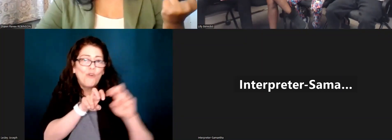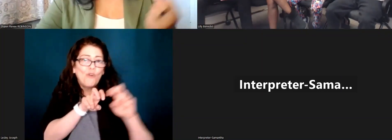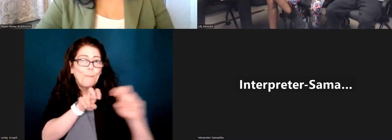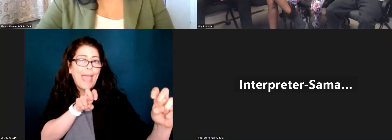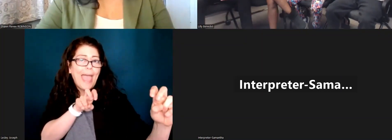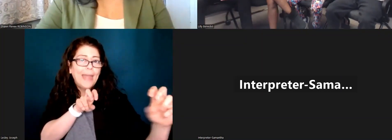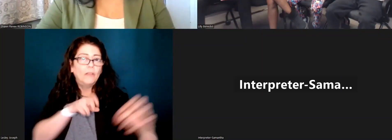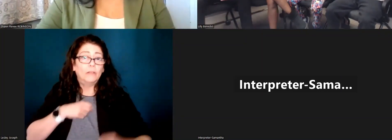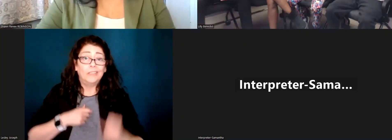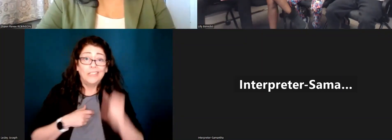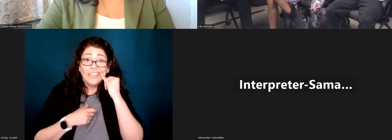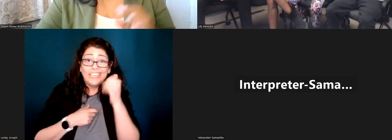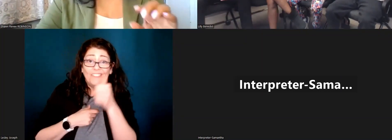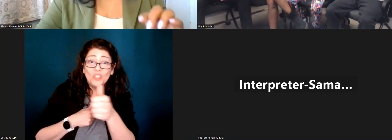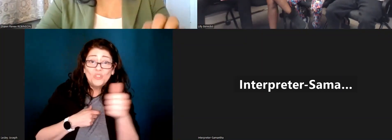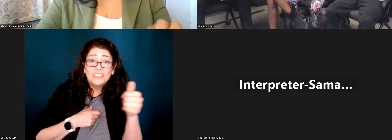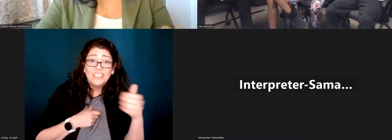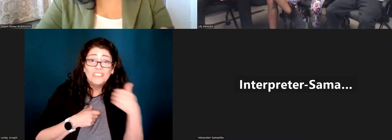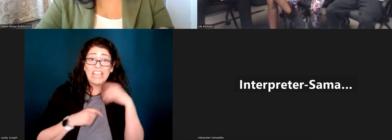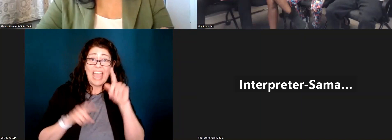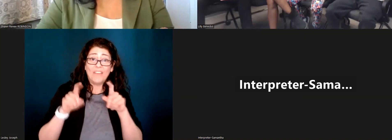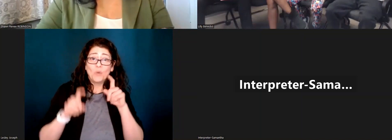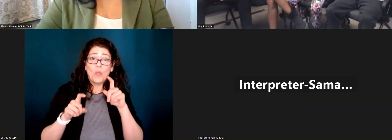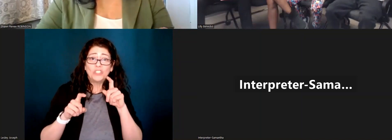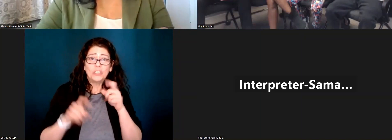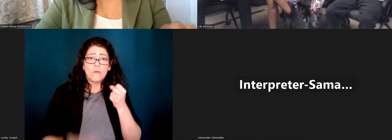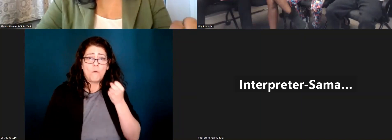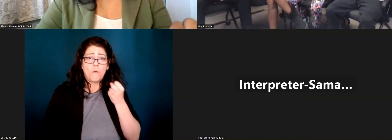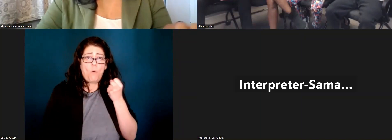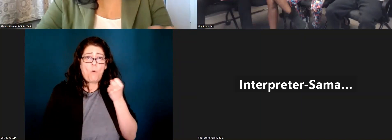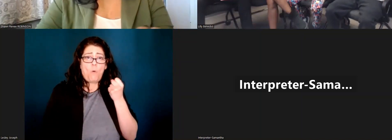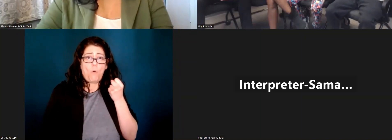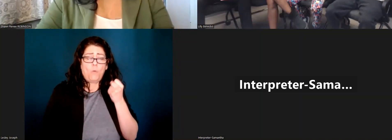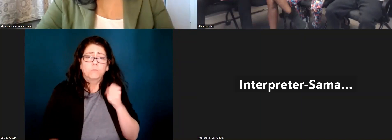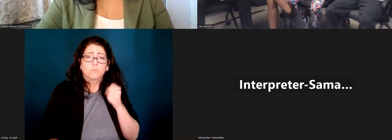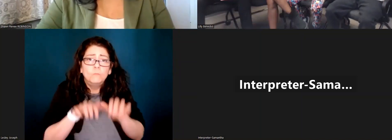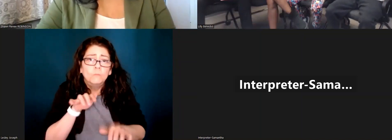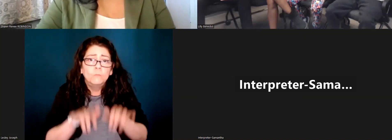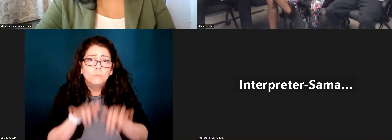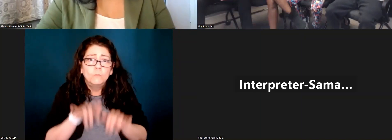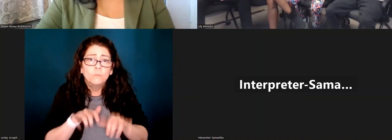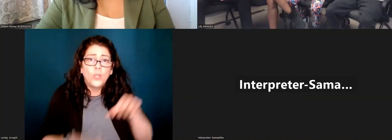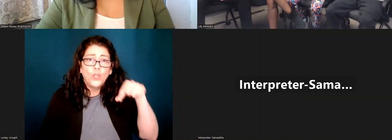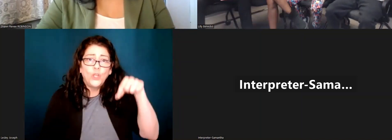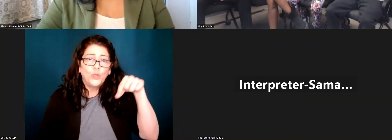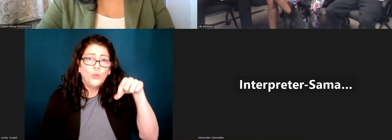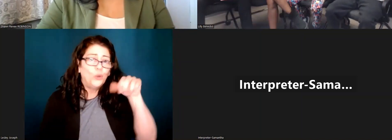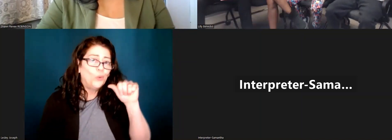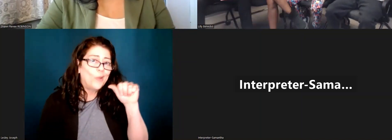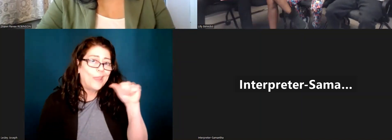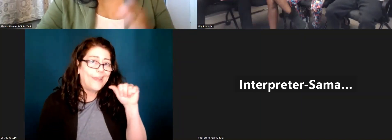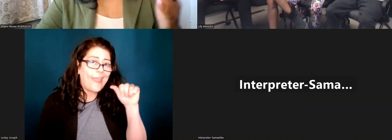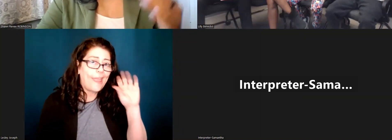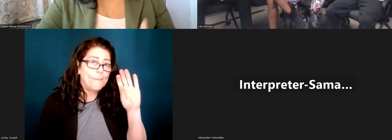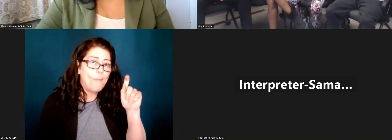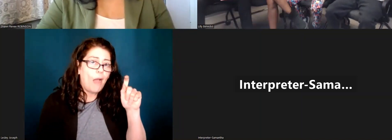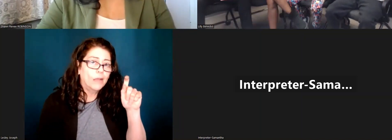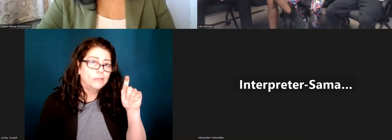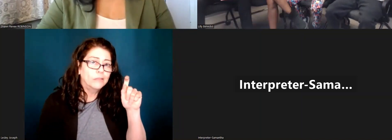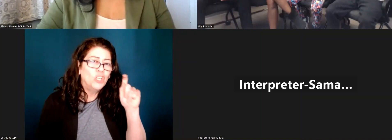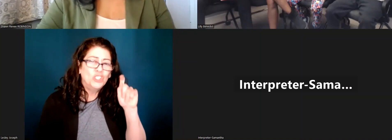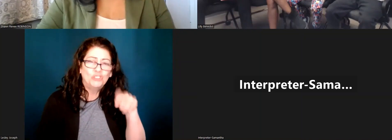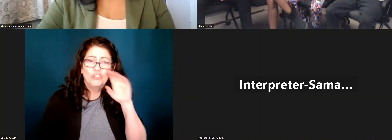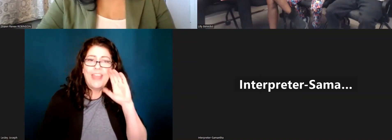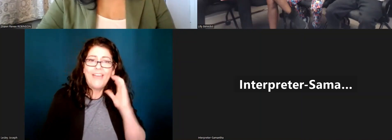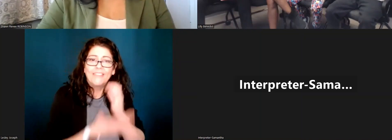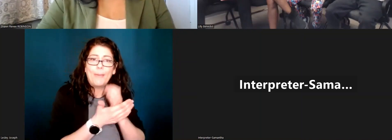please hold them until the end. Place them in the Q&A box, which should be an option at the bottom of your screen, and we're going to